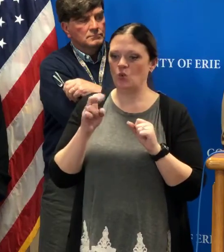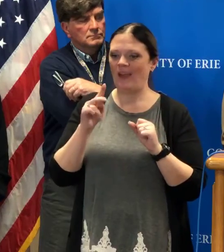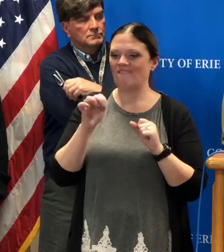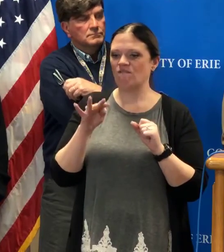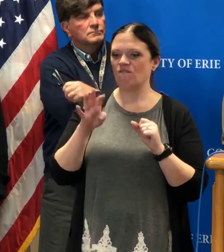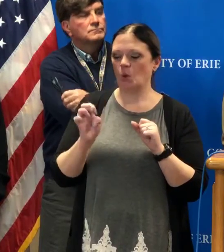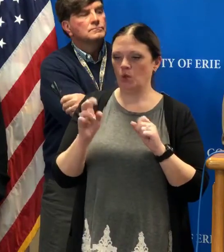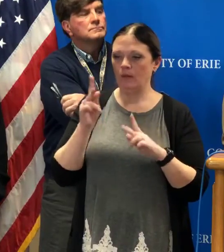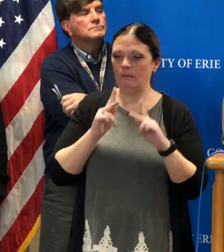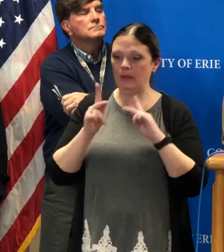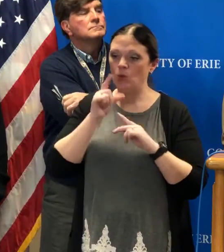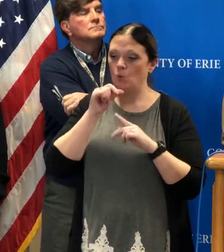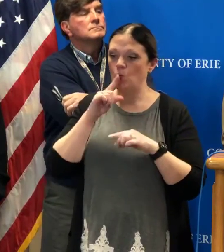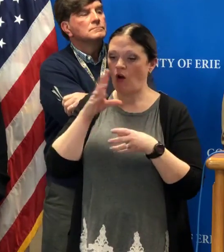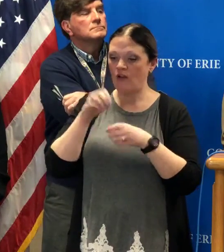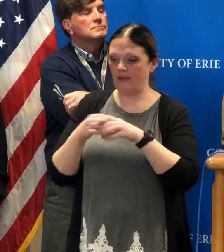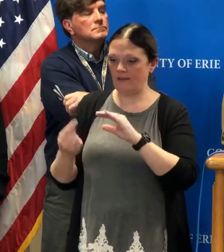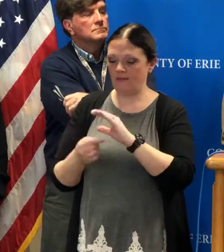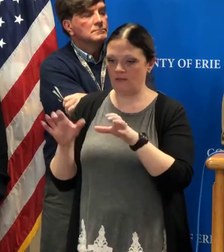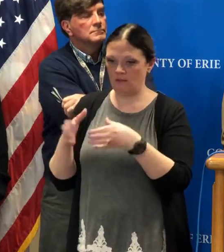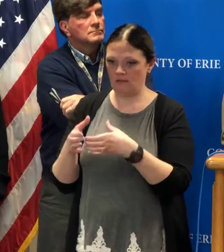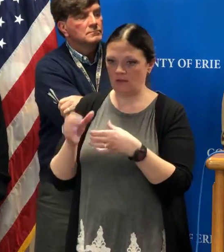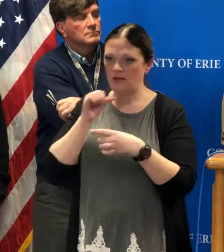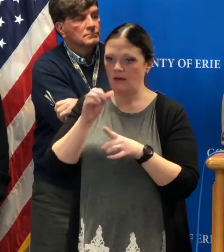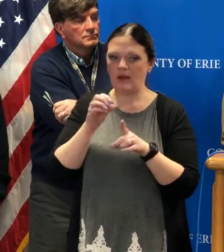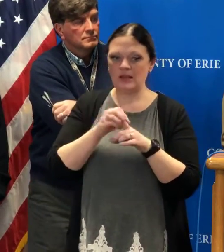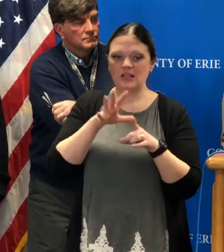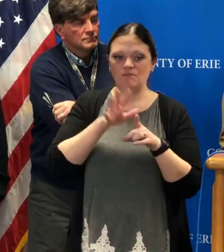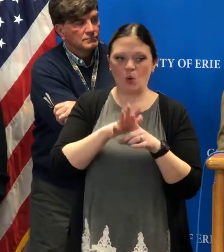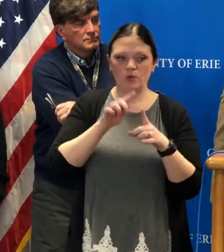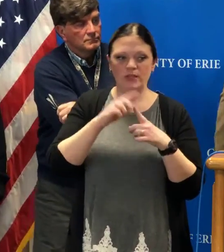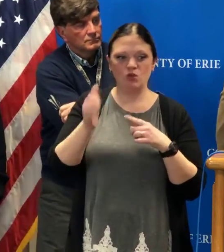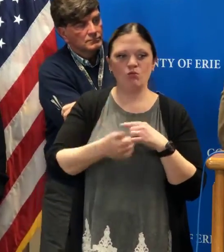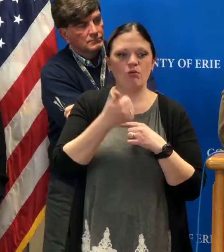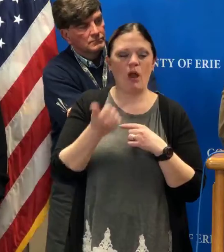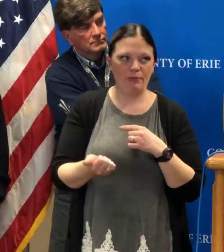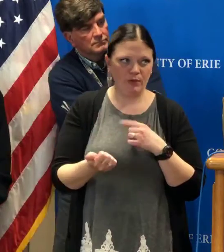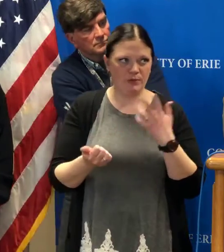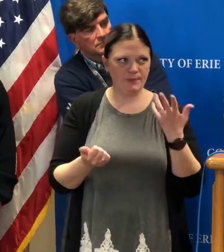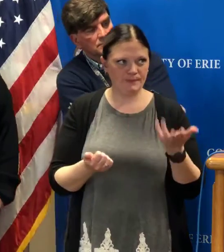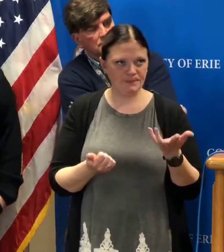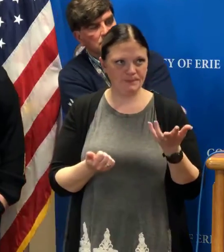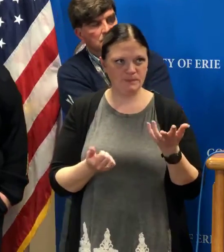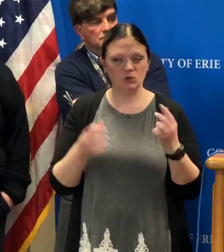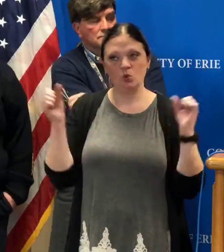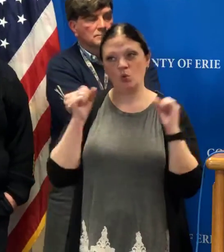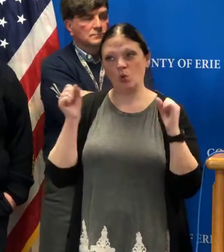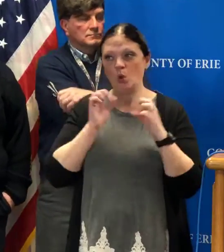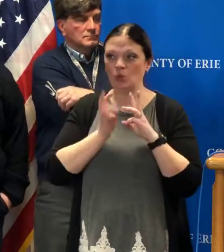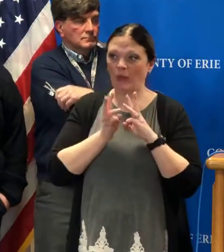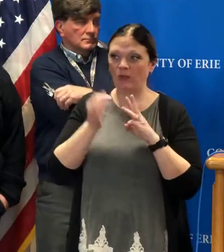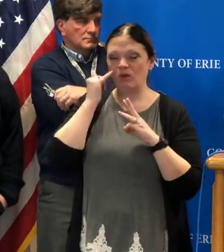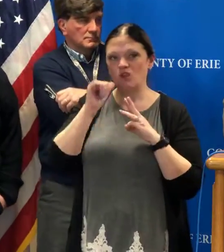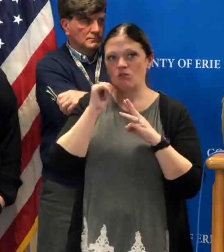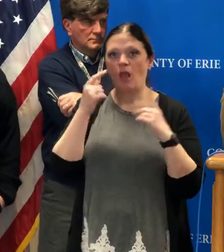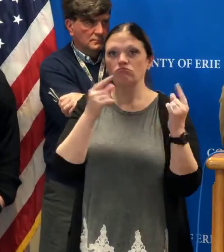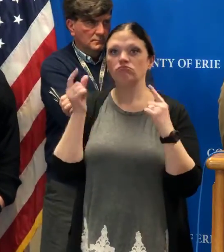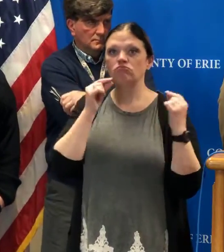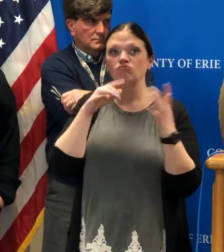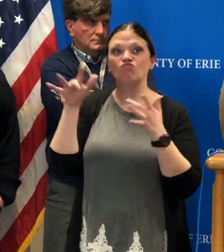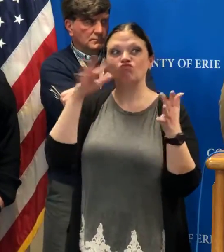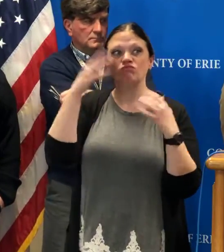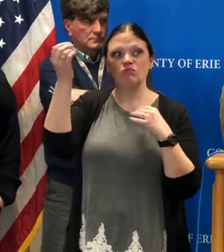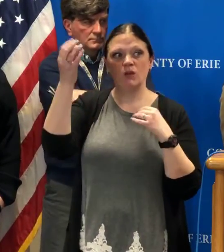People who are under quarantine not exposing themselves to others. So in the cold weather when people aren't running around outside, that